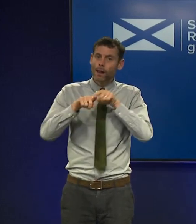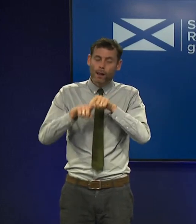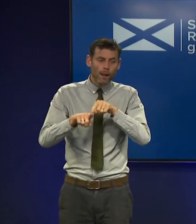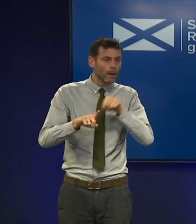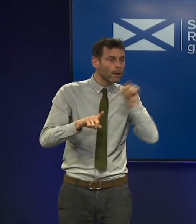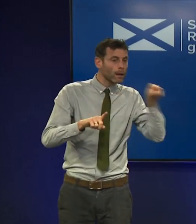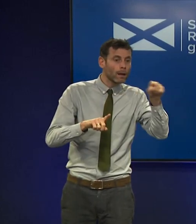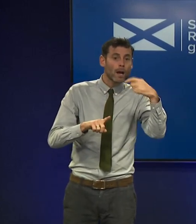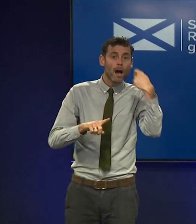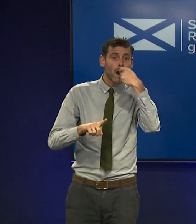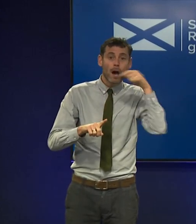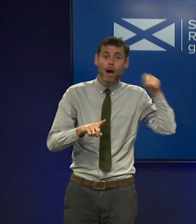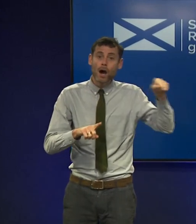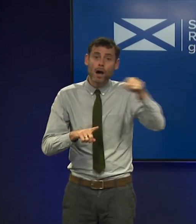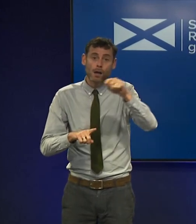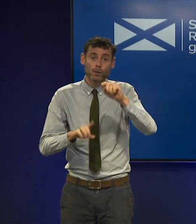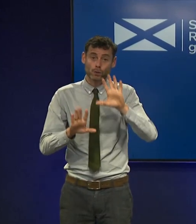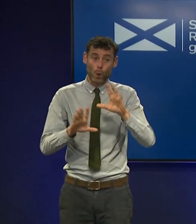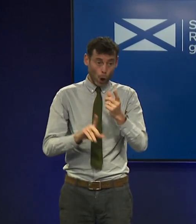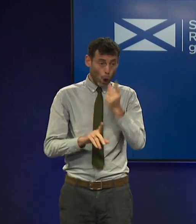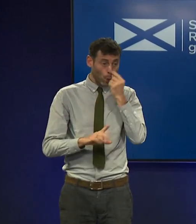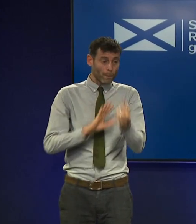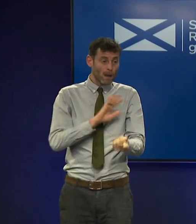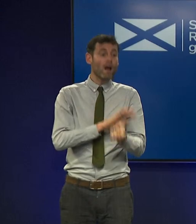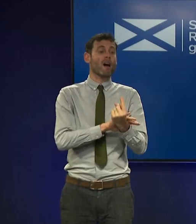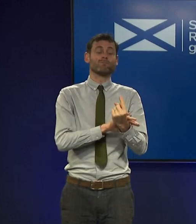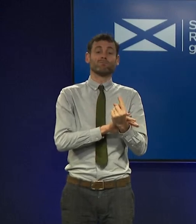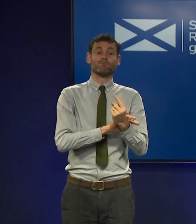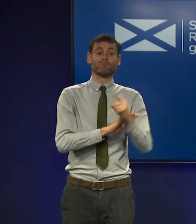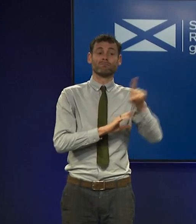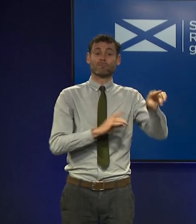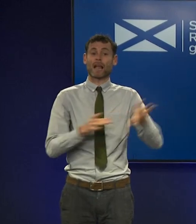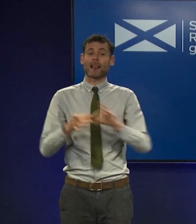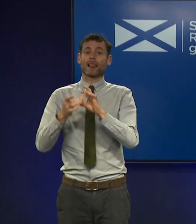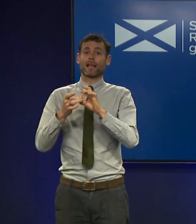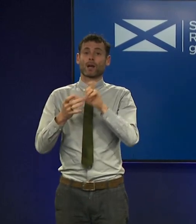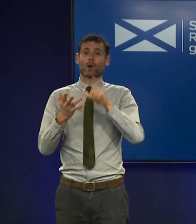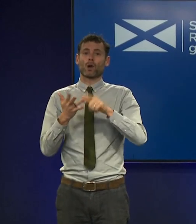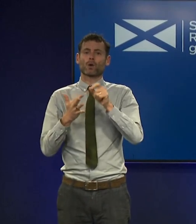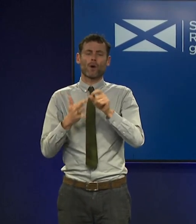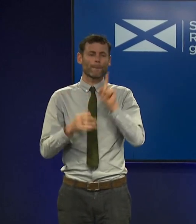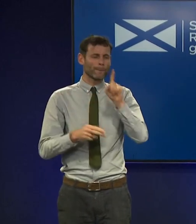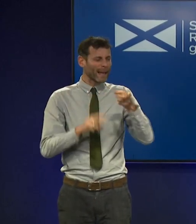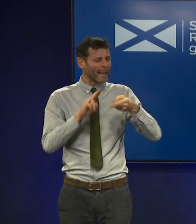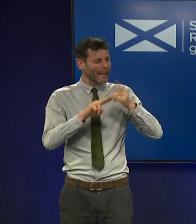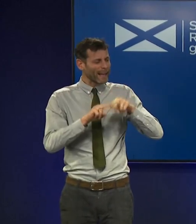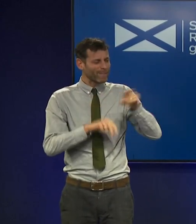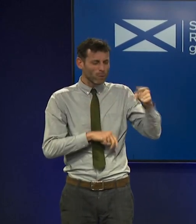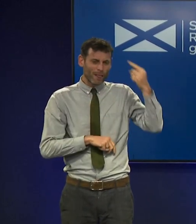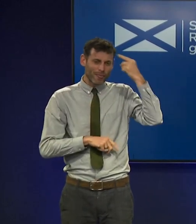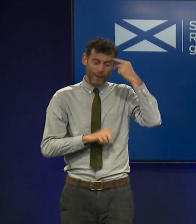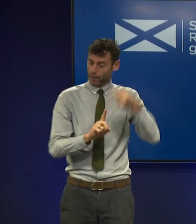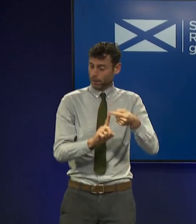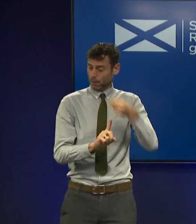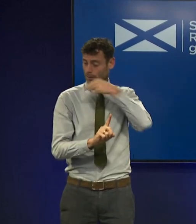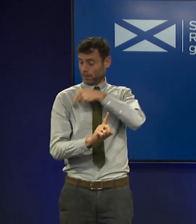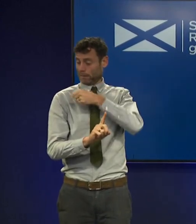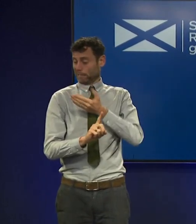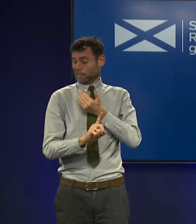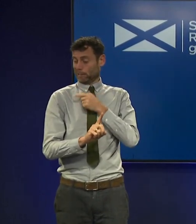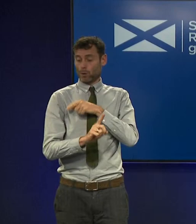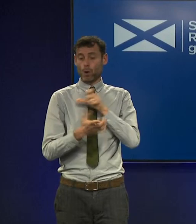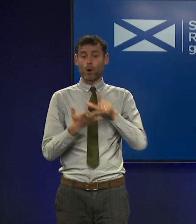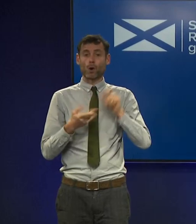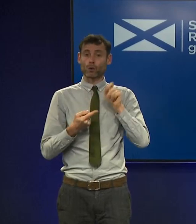not the case. I think, though, if you consider the timelines of COP, it is not impossible, but it's